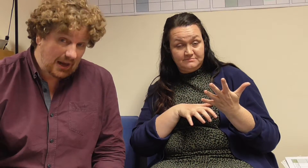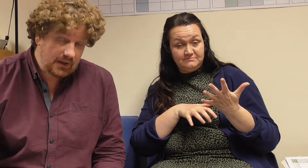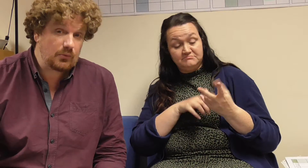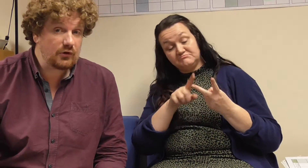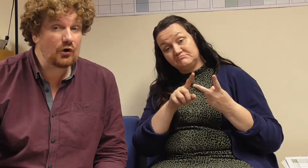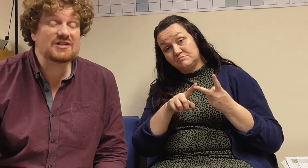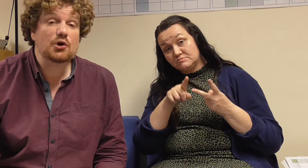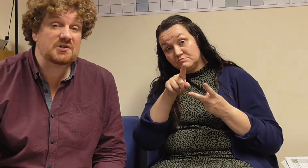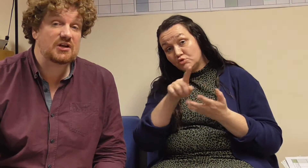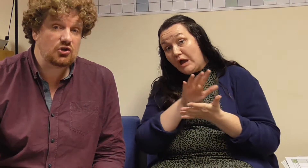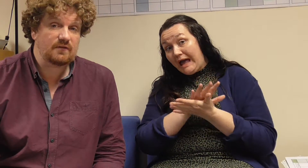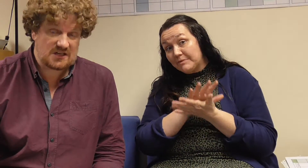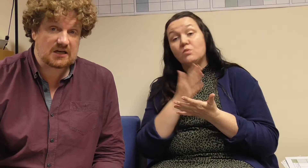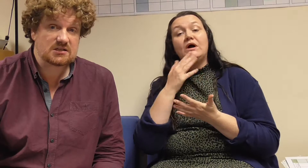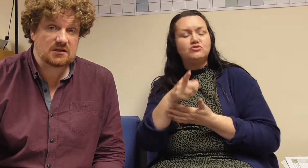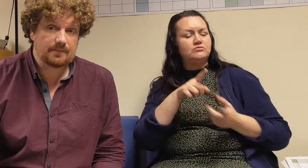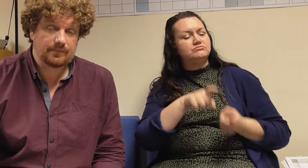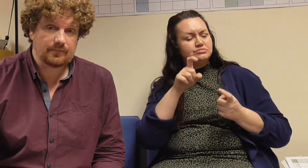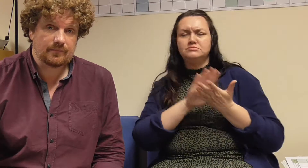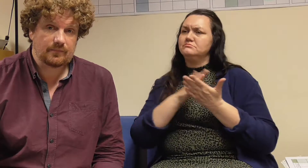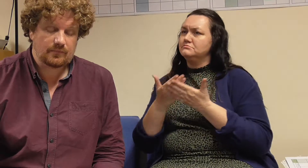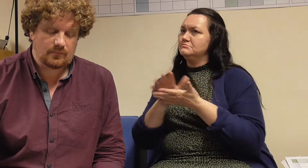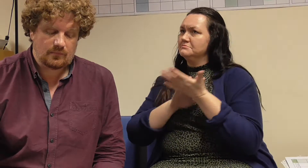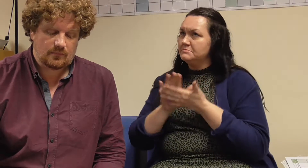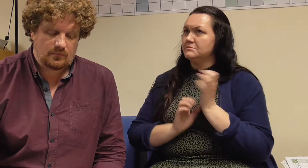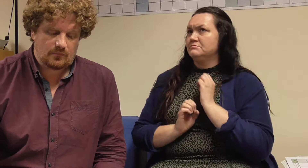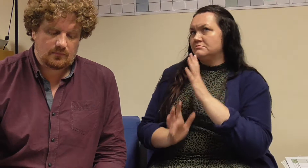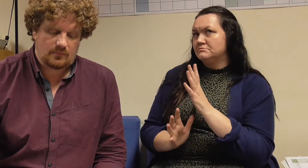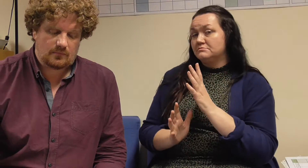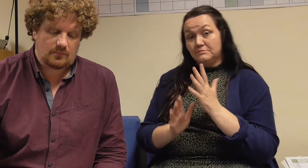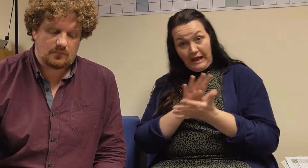Were you happy with your interpretation of the text?